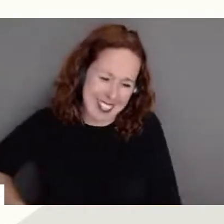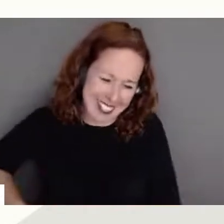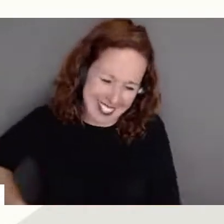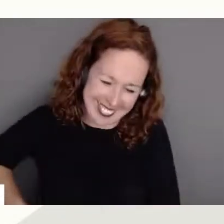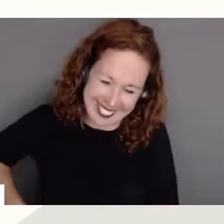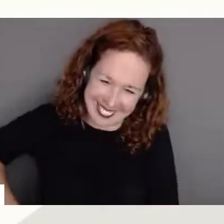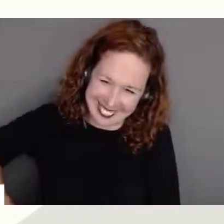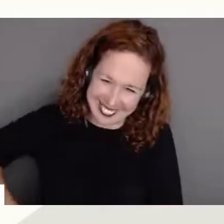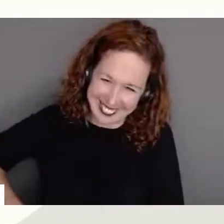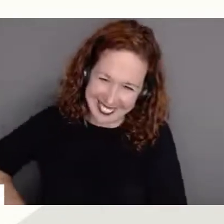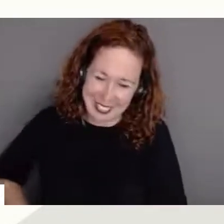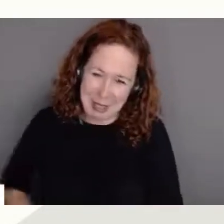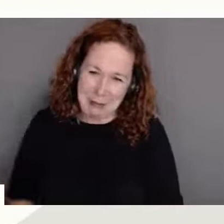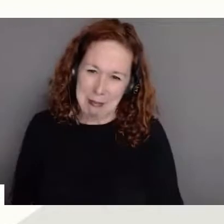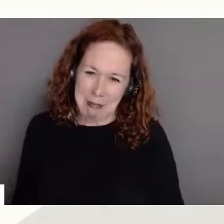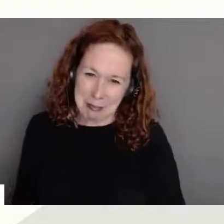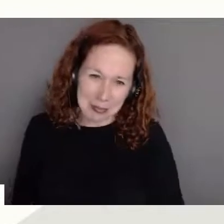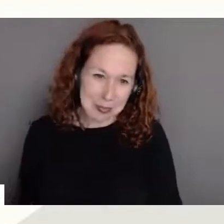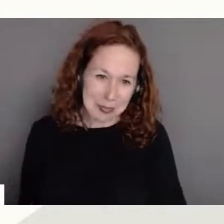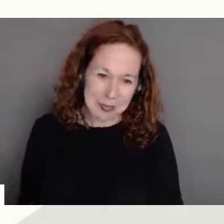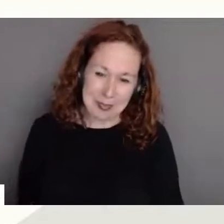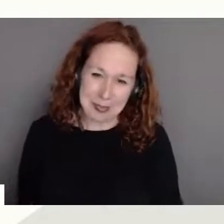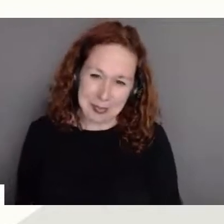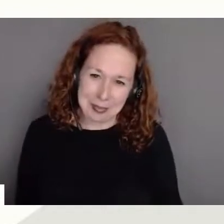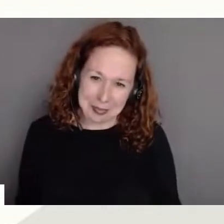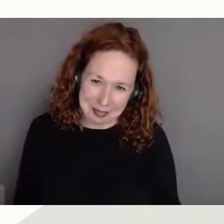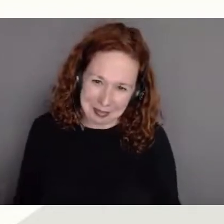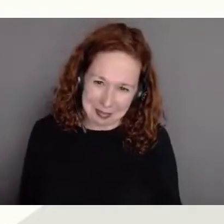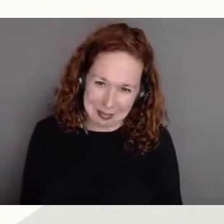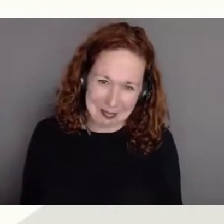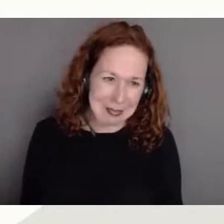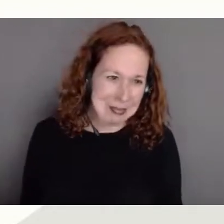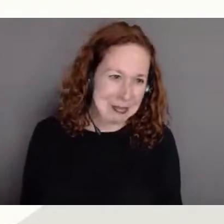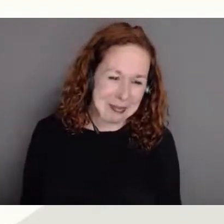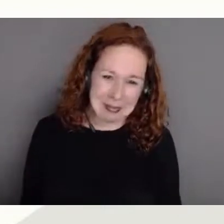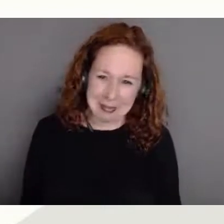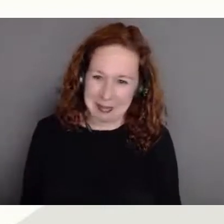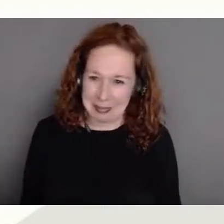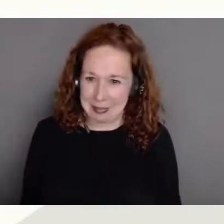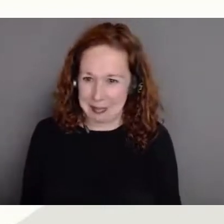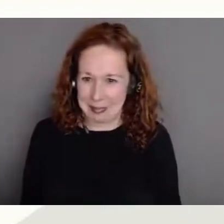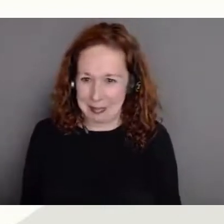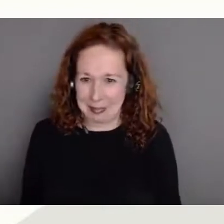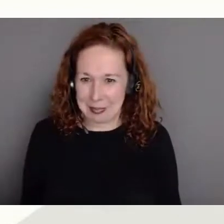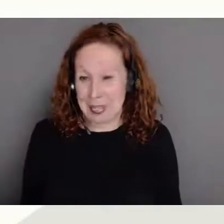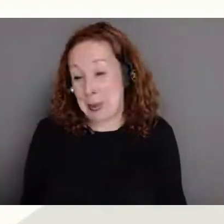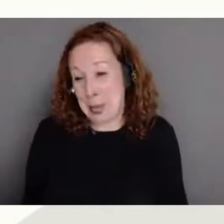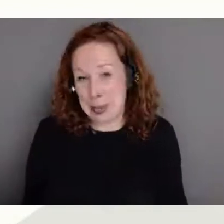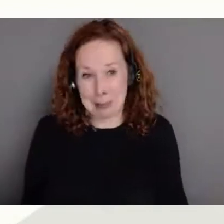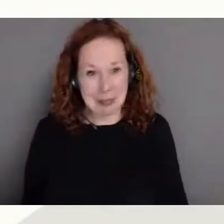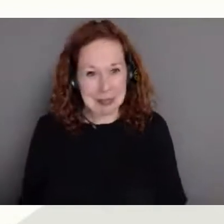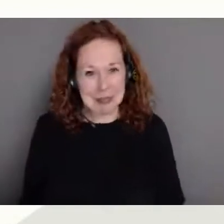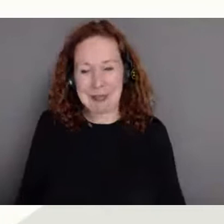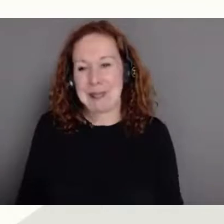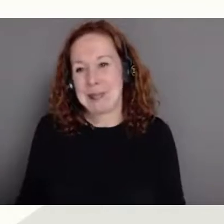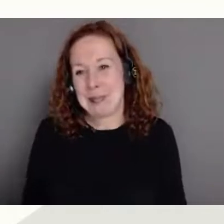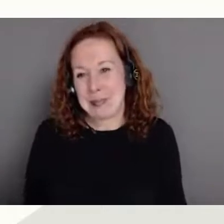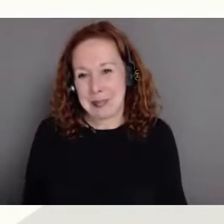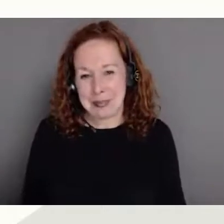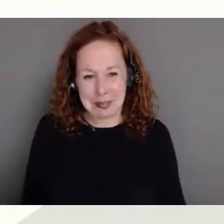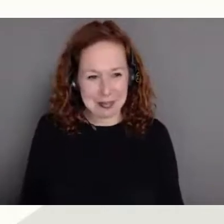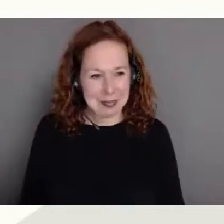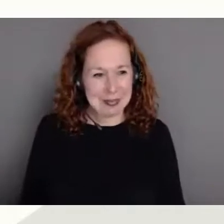whomever. Yeah. Oh, I love that. And nice segue because here we go. Connect with Tanya on Facebook at There we Tanya go. Creed.